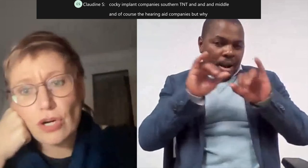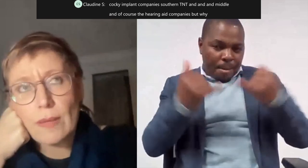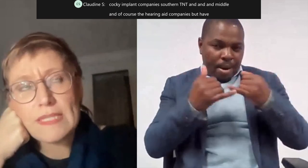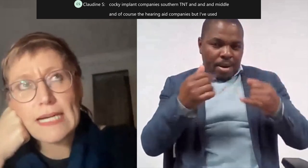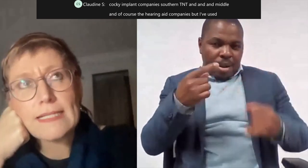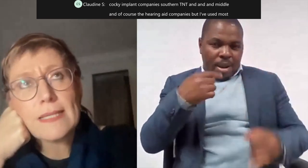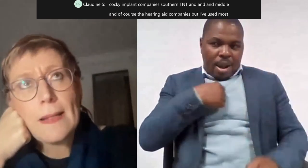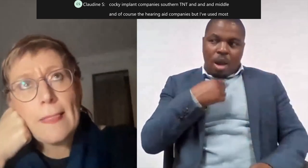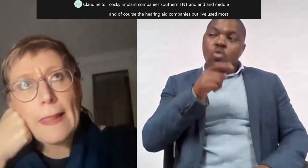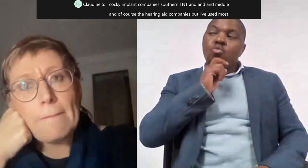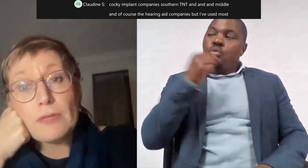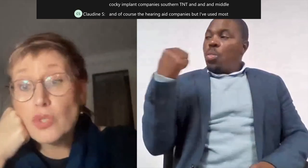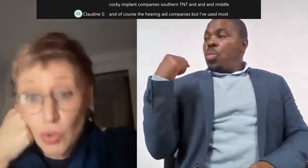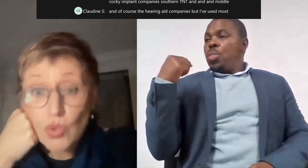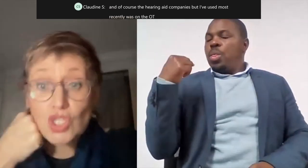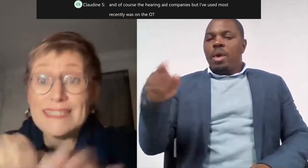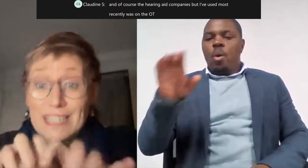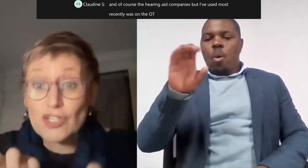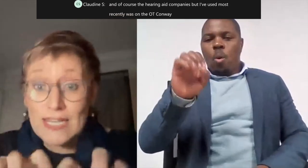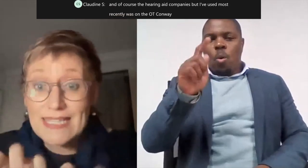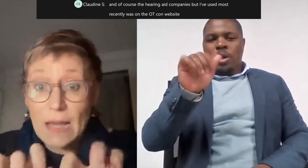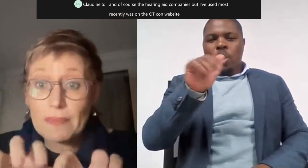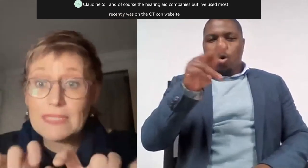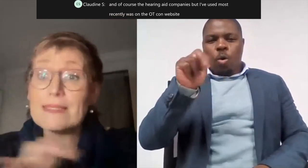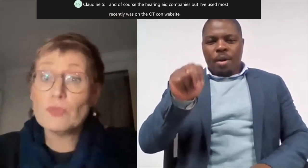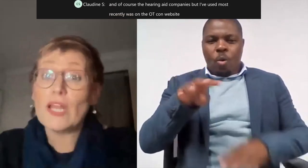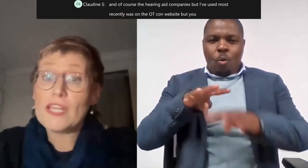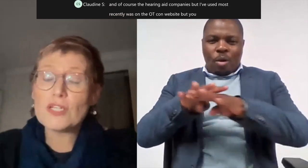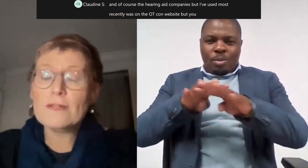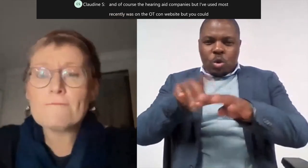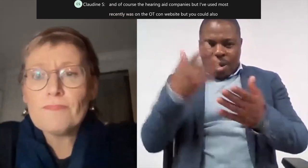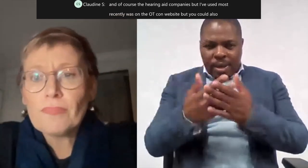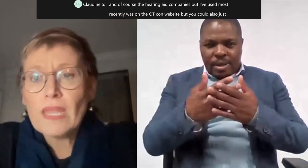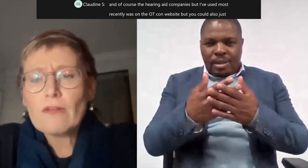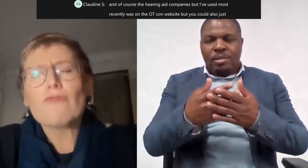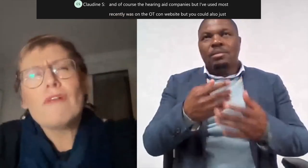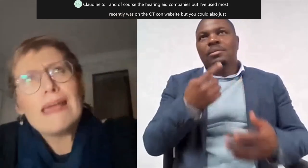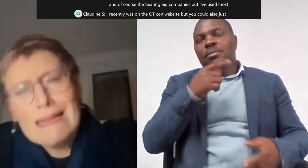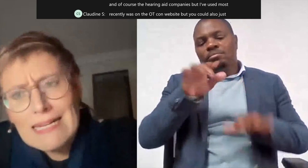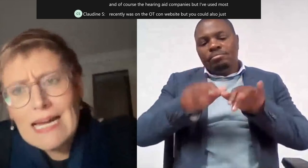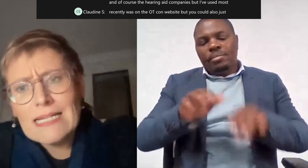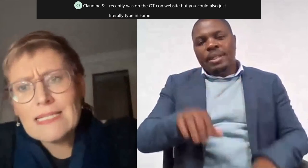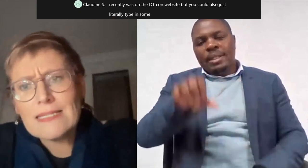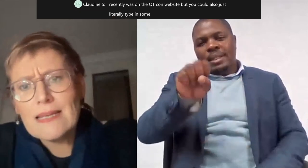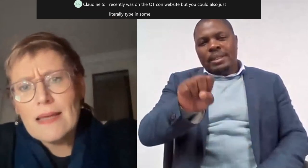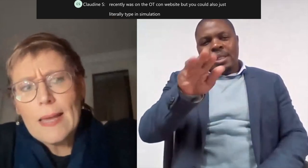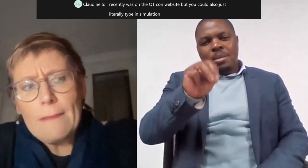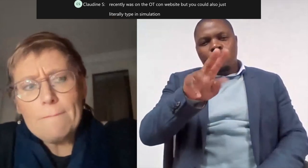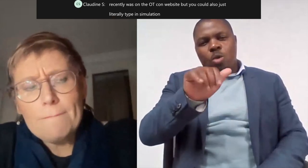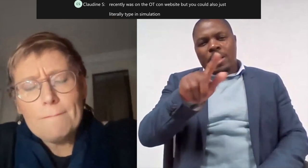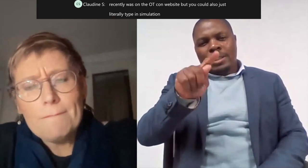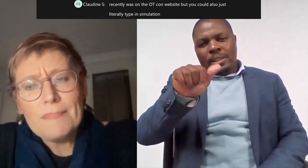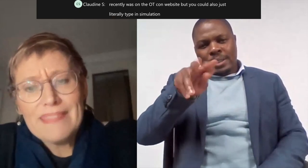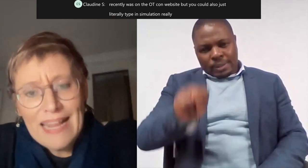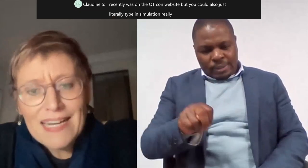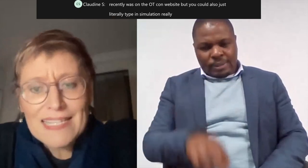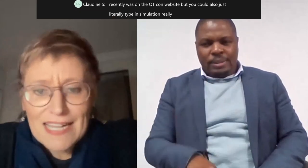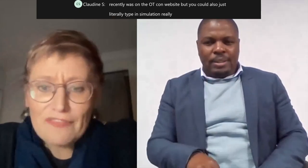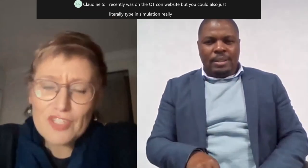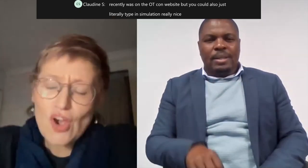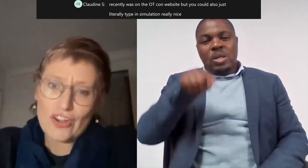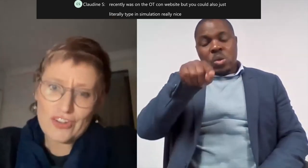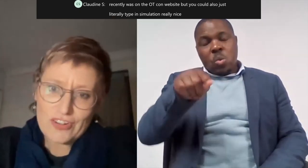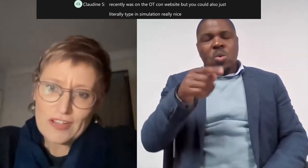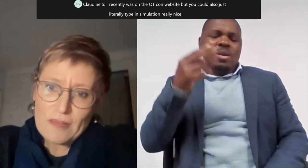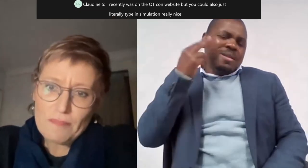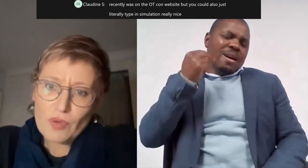on the Oticon website. But you could also just literally type in simulation. Really nice. But that